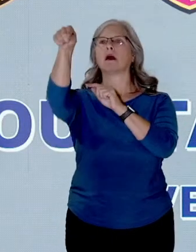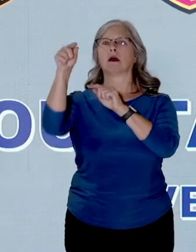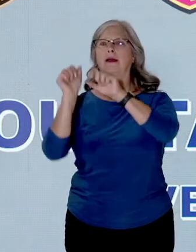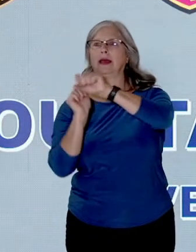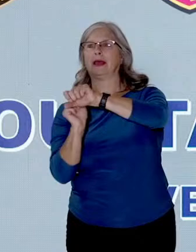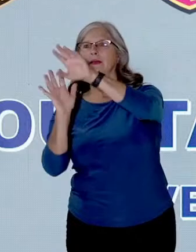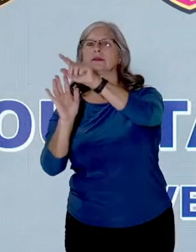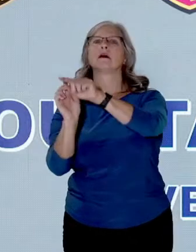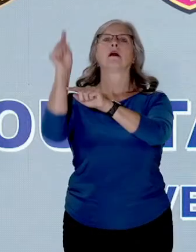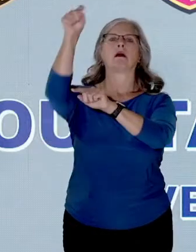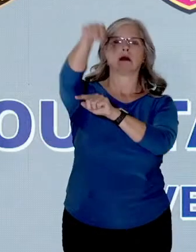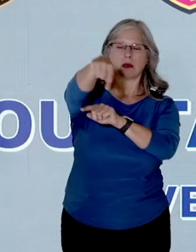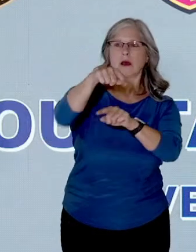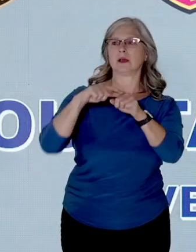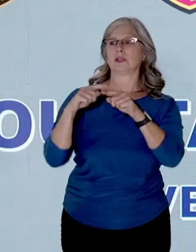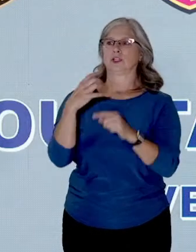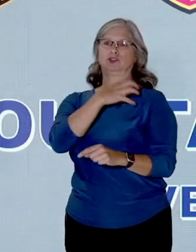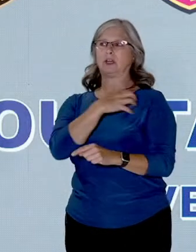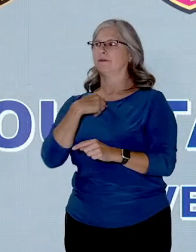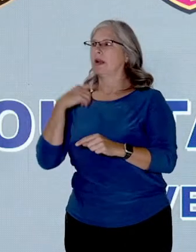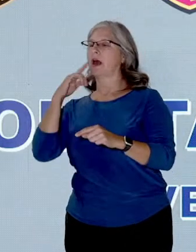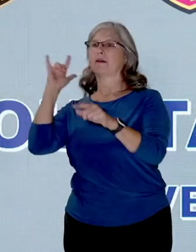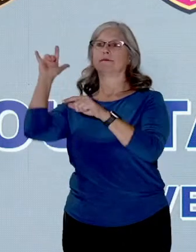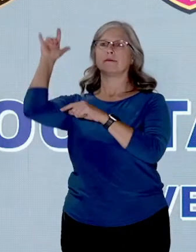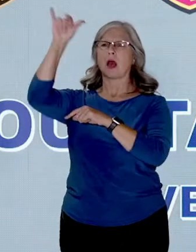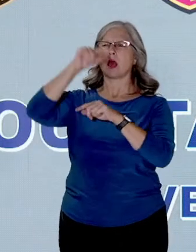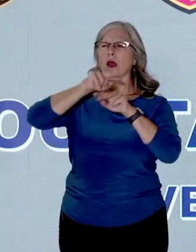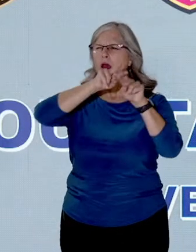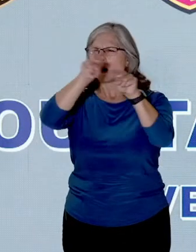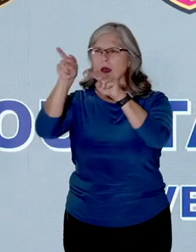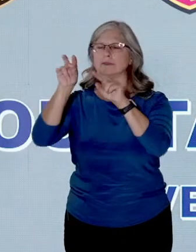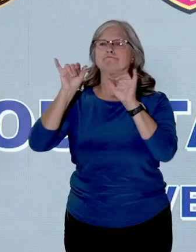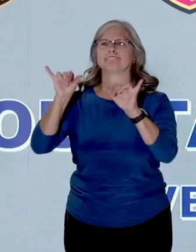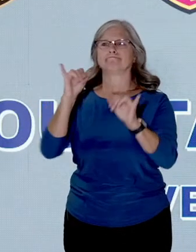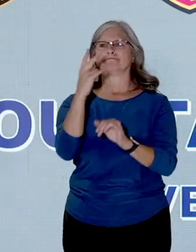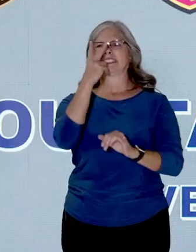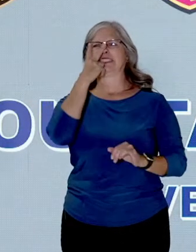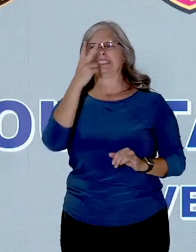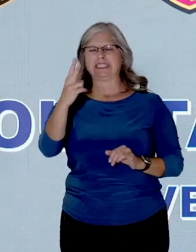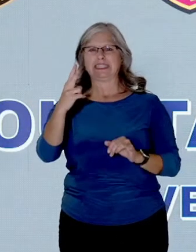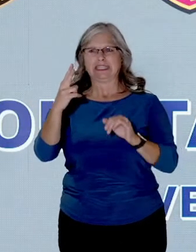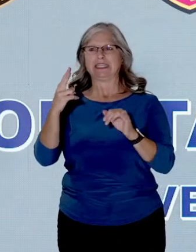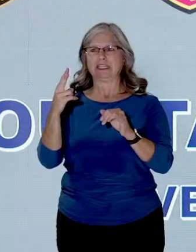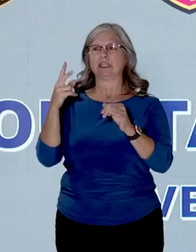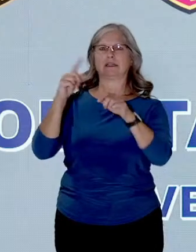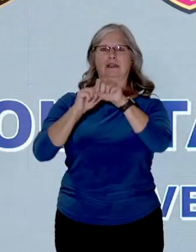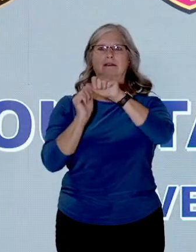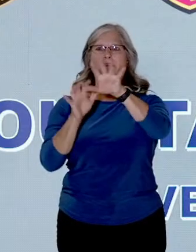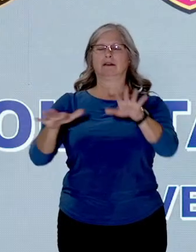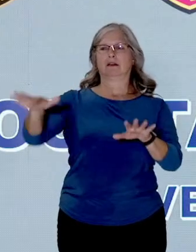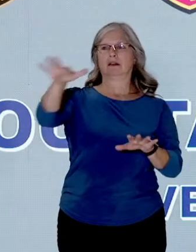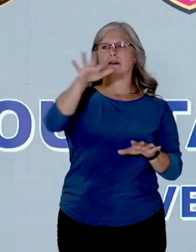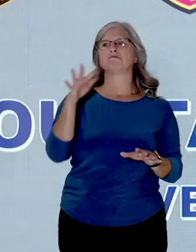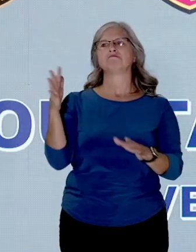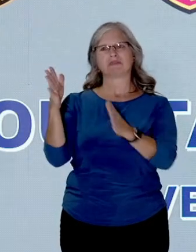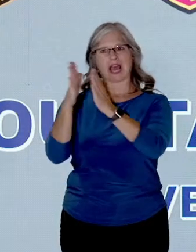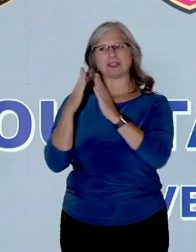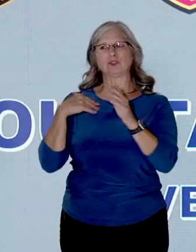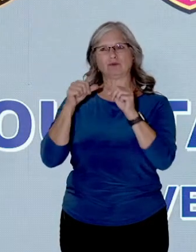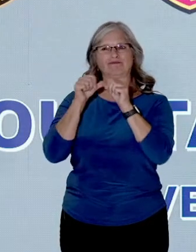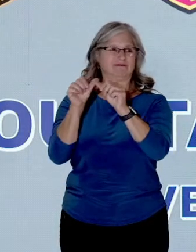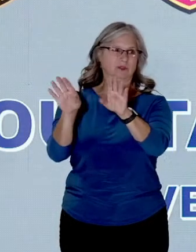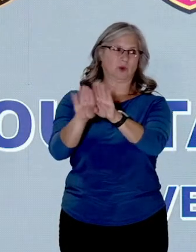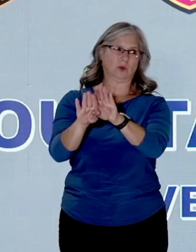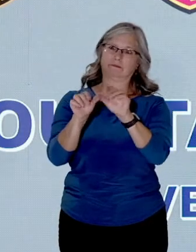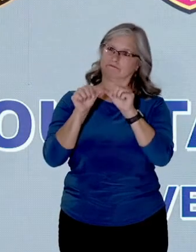hills. The undersheriff and I got a chance to fly and see where that fire is actively burning near Grimes Canyon now, and we've been asked to continue to keep that road